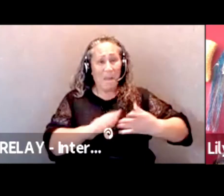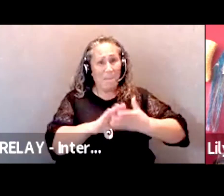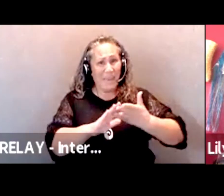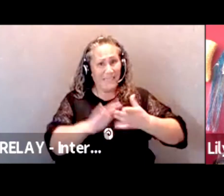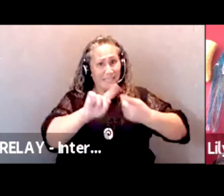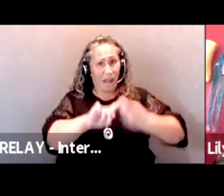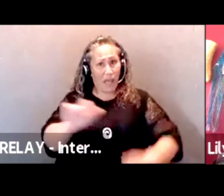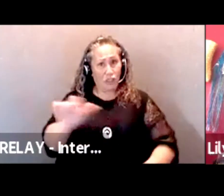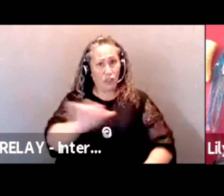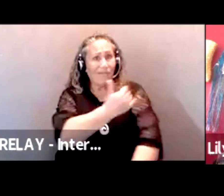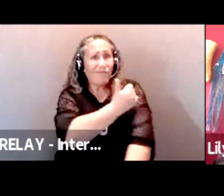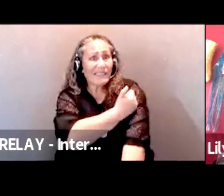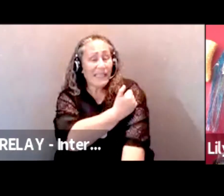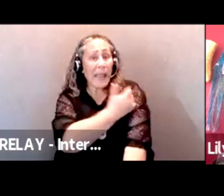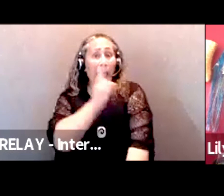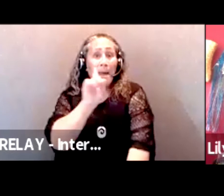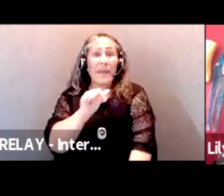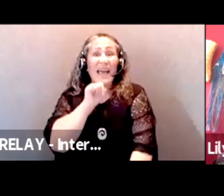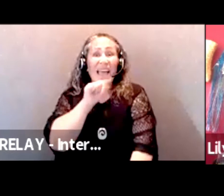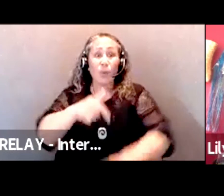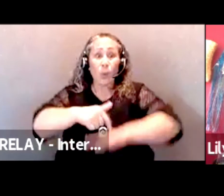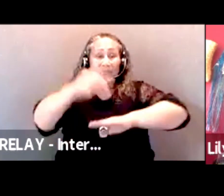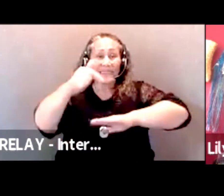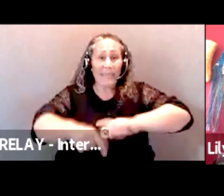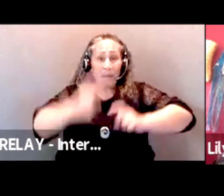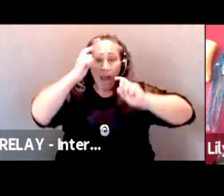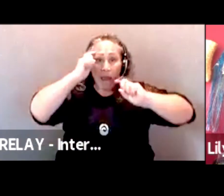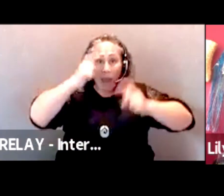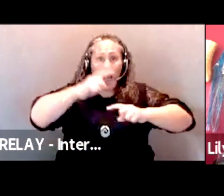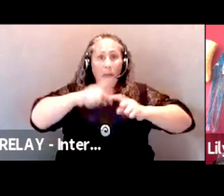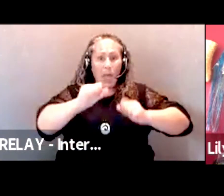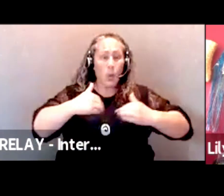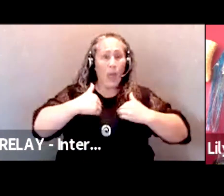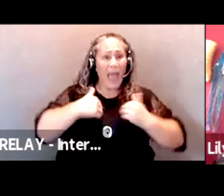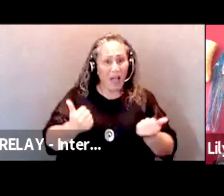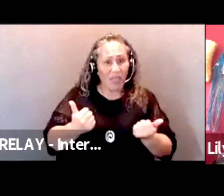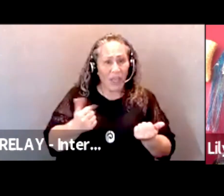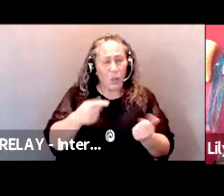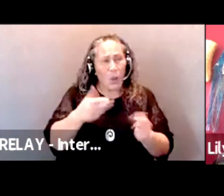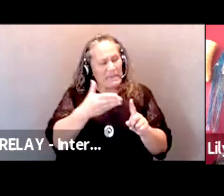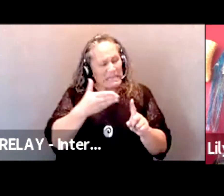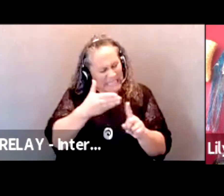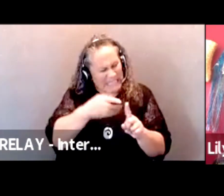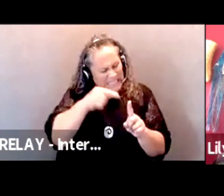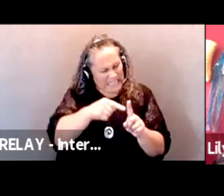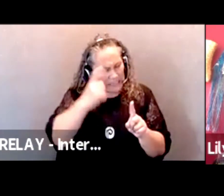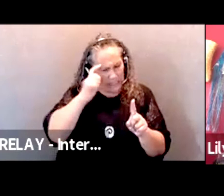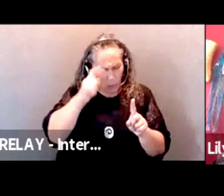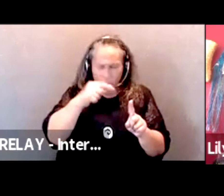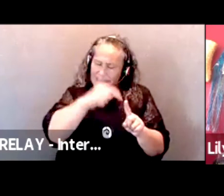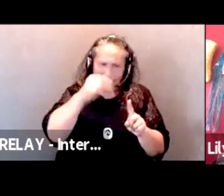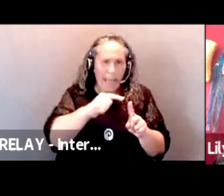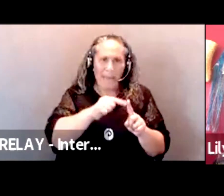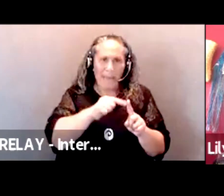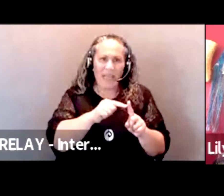it. But if you are worried about your health, like if you have a specific thing that you're worrying about,